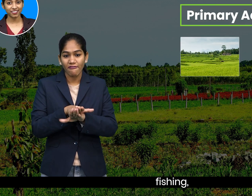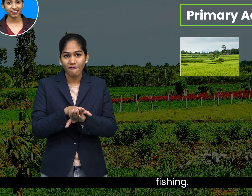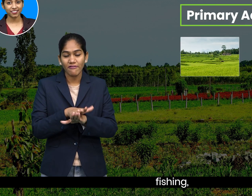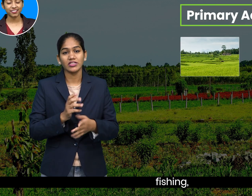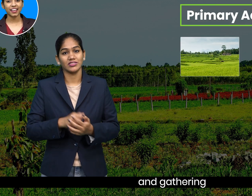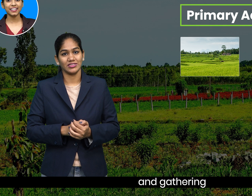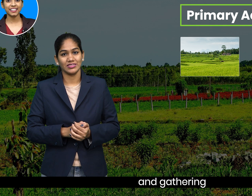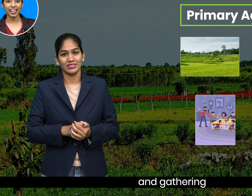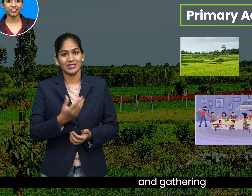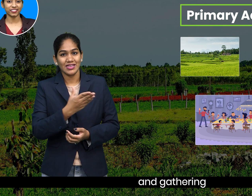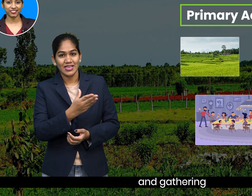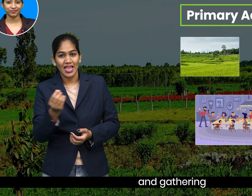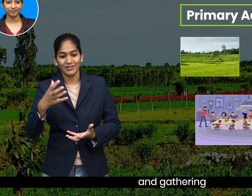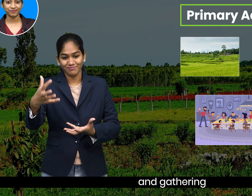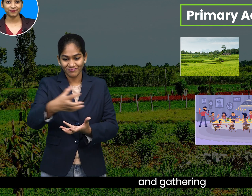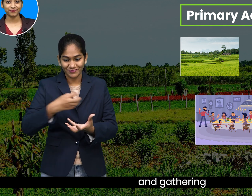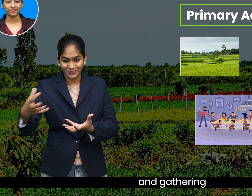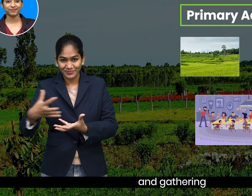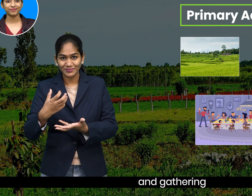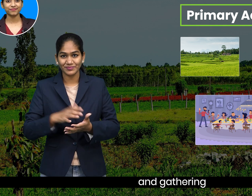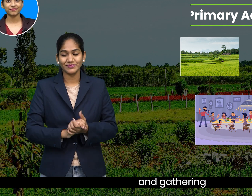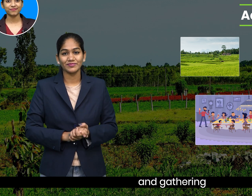fishing and gathering.